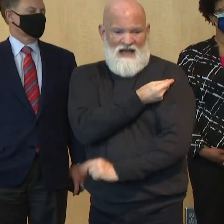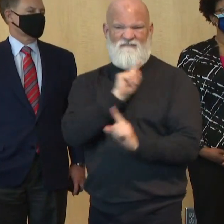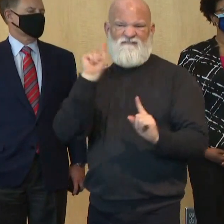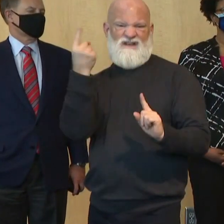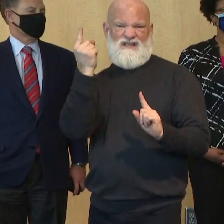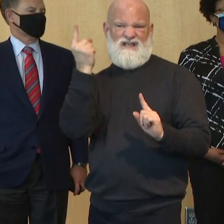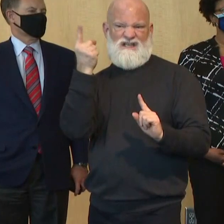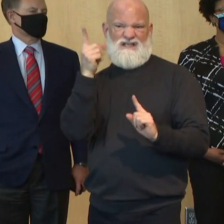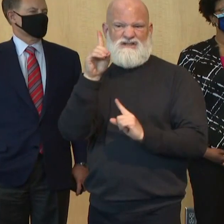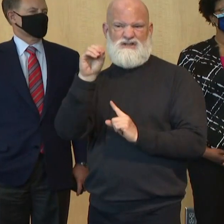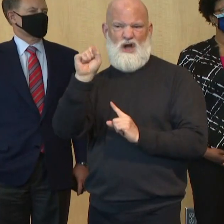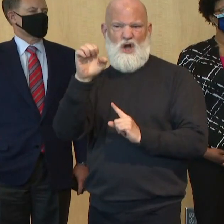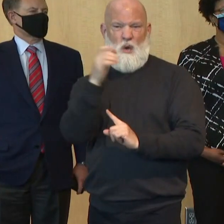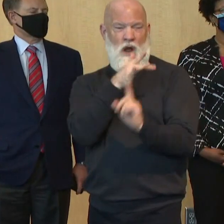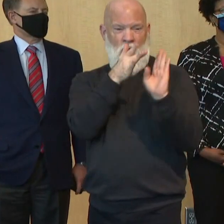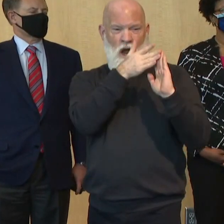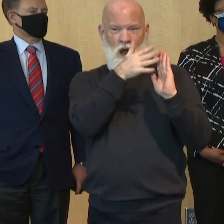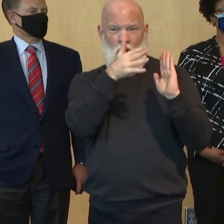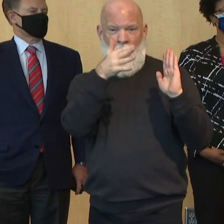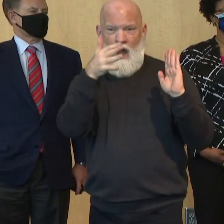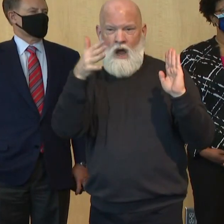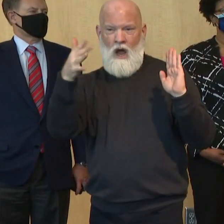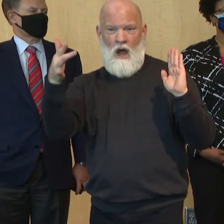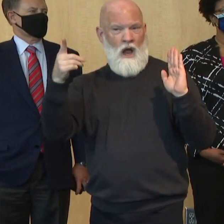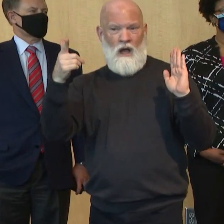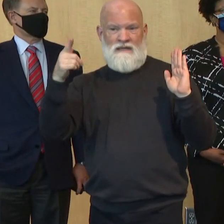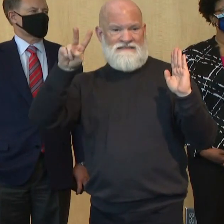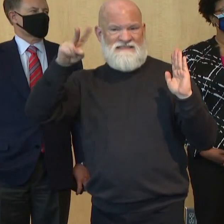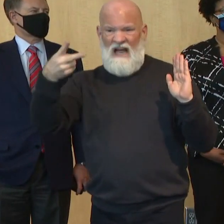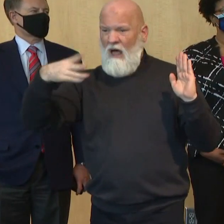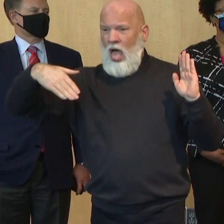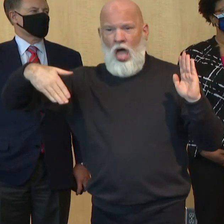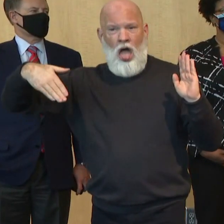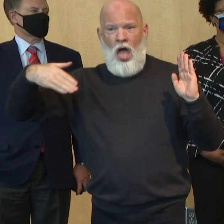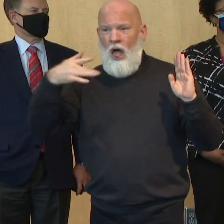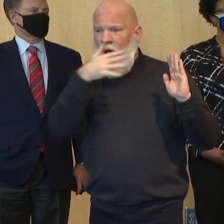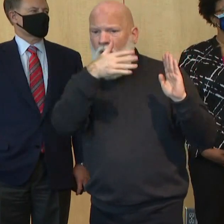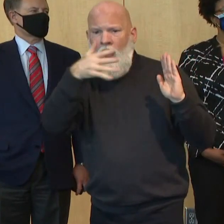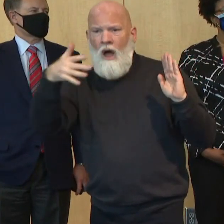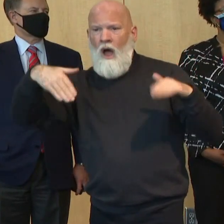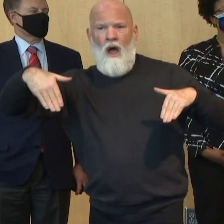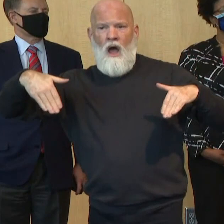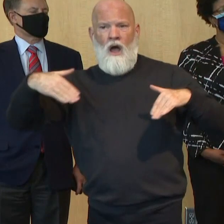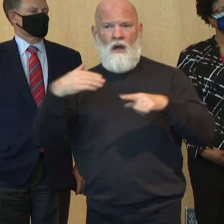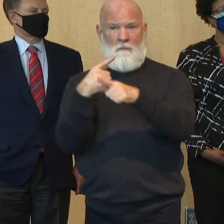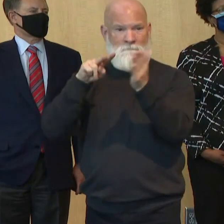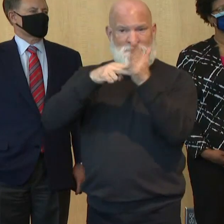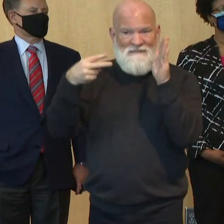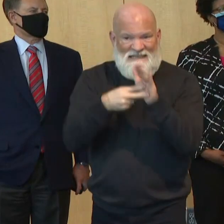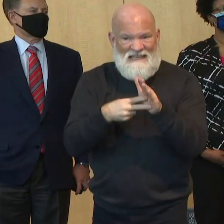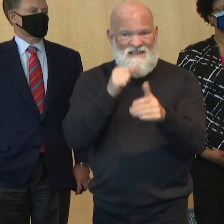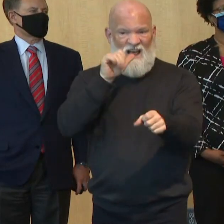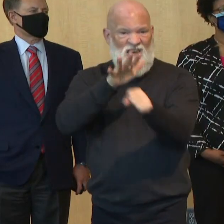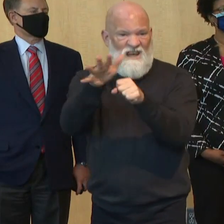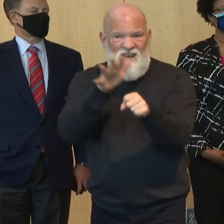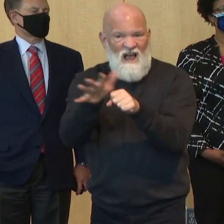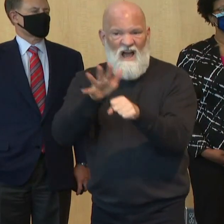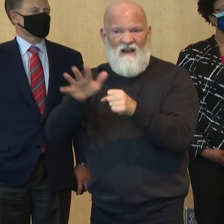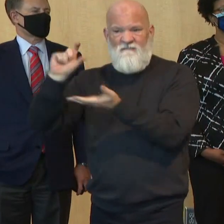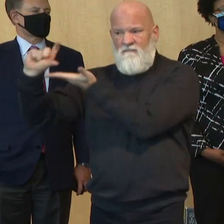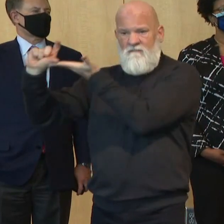because people haven't gotten the second dose yet, or is there a supply shortage, or what? No, I think, and I talked a little bit about